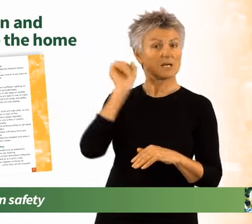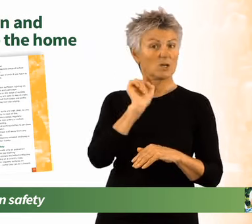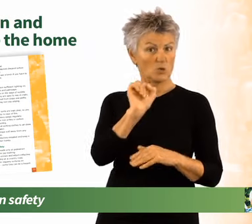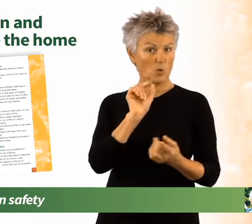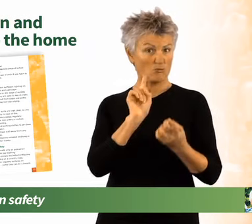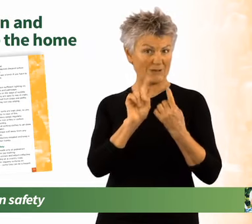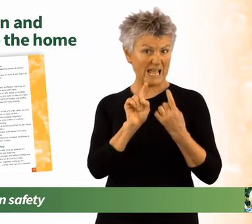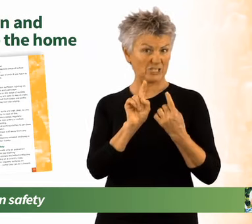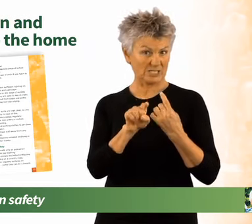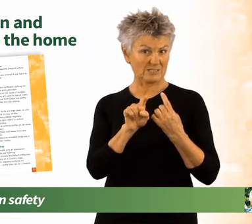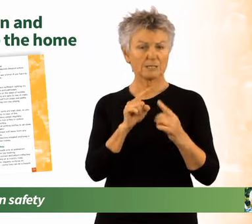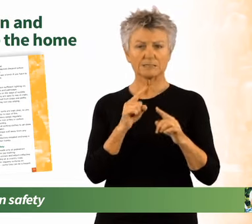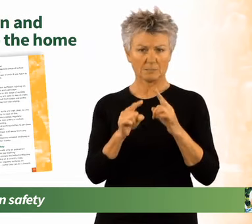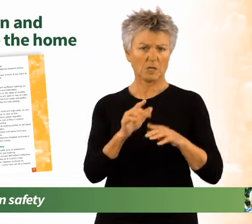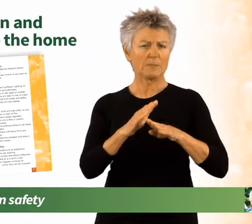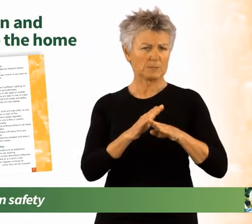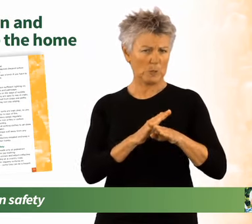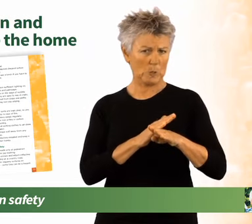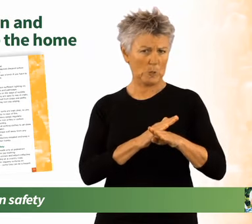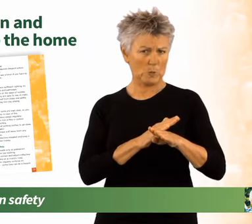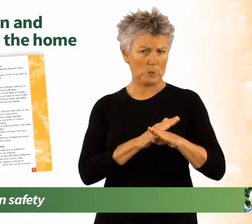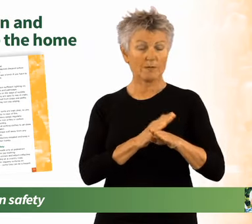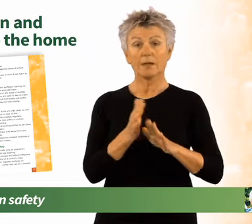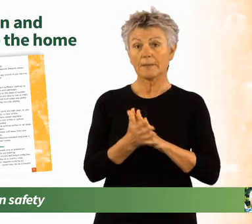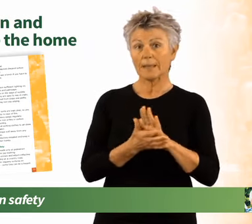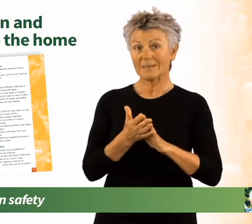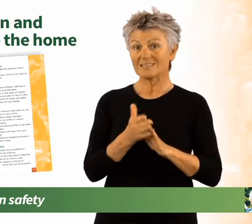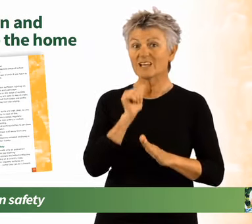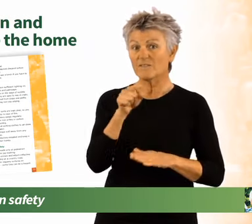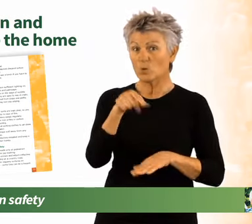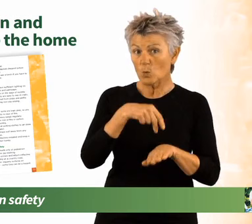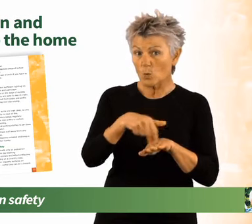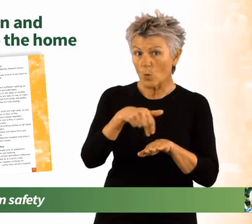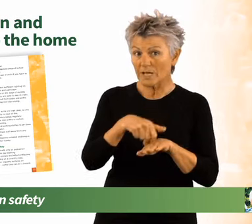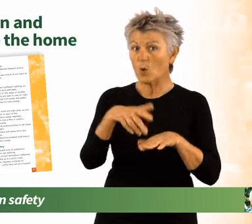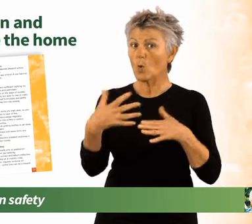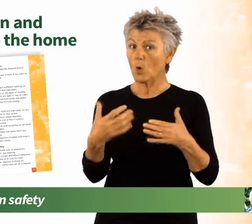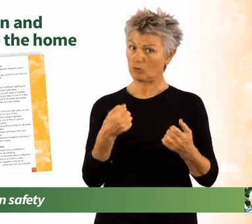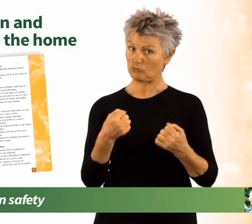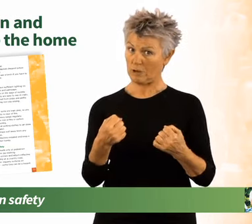Recognise your reflexes may be a little slower, and this can increase the risks of walking and driving in